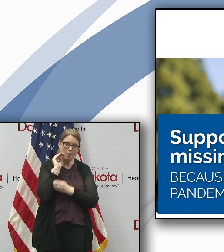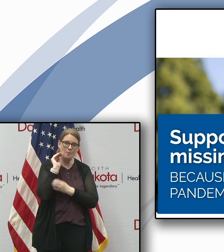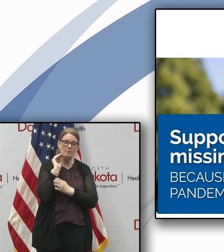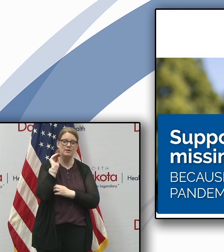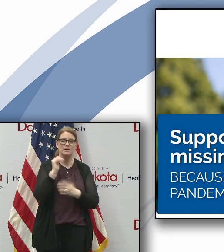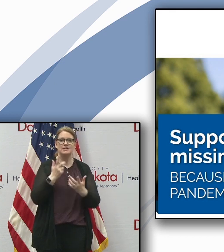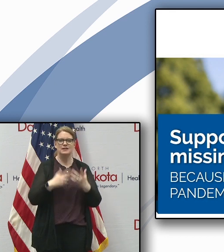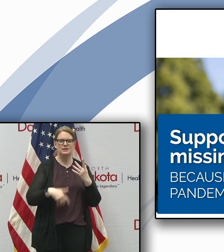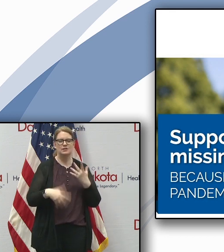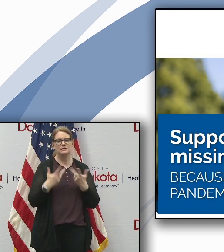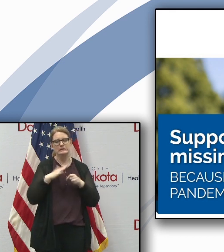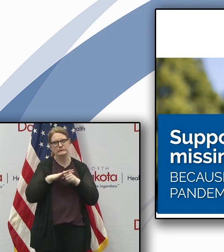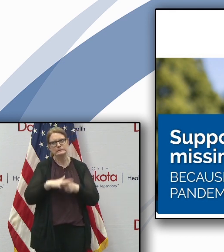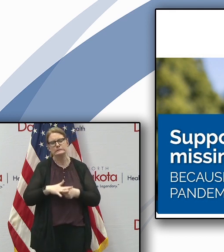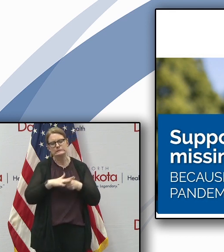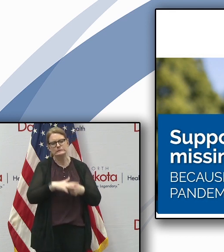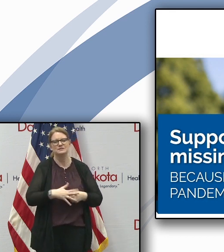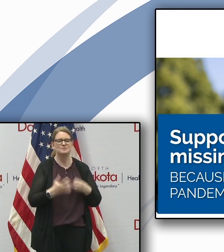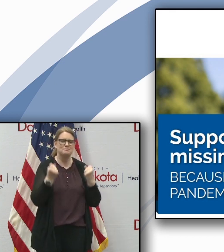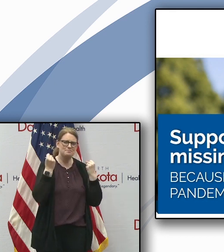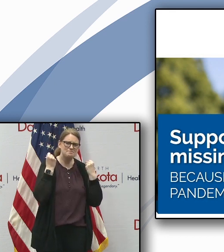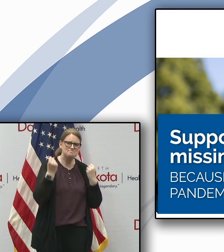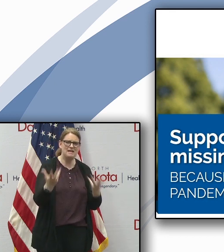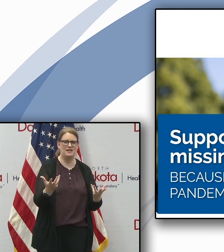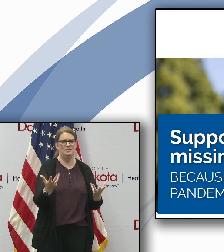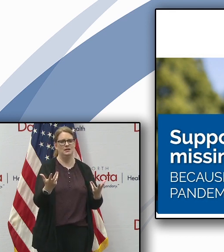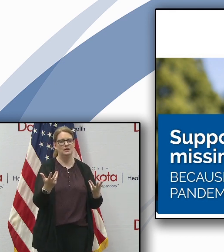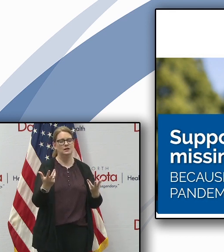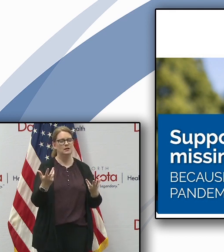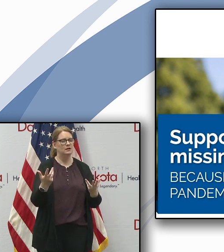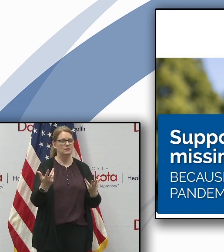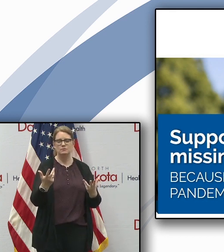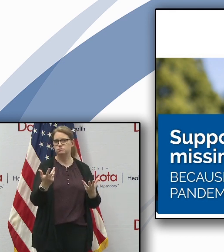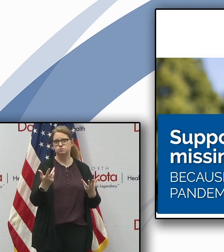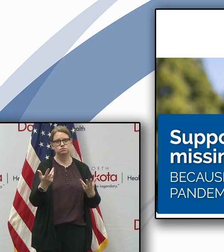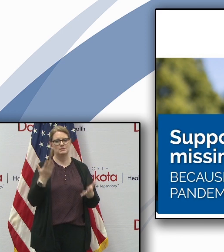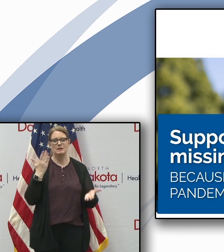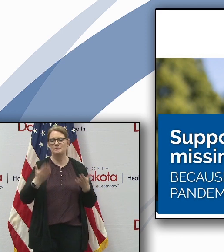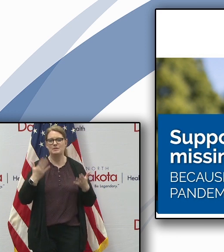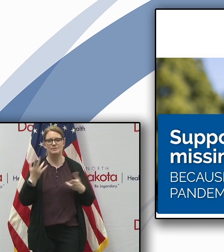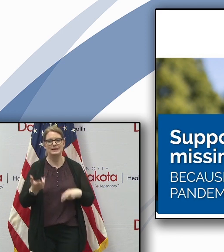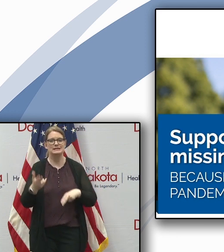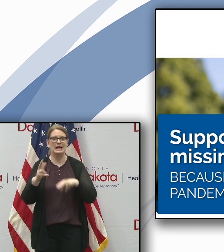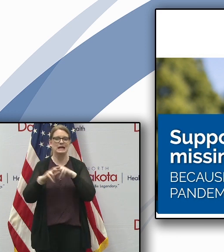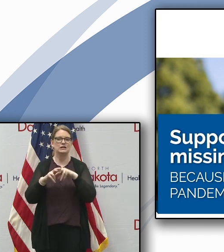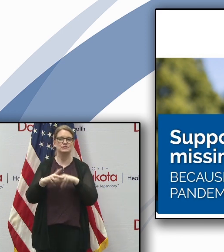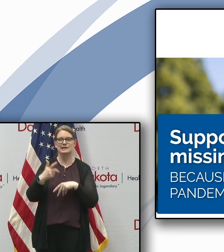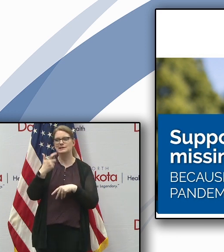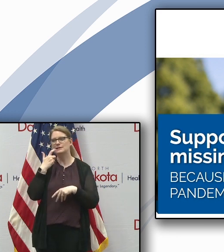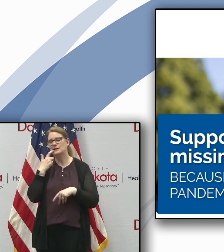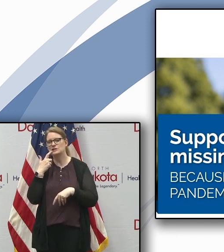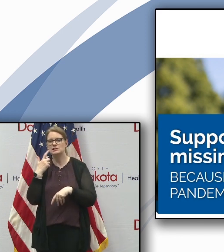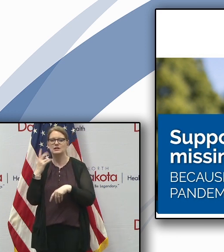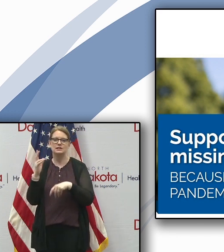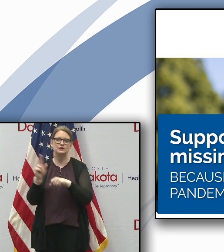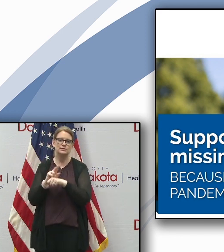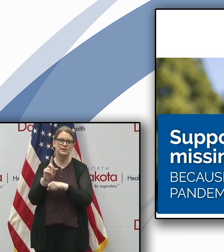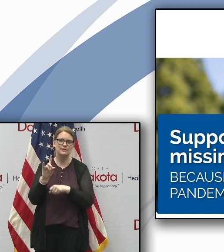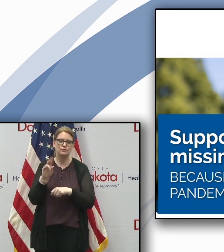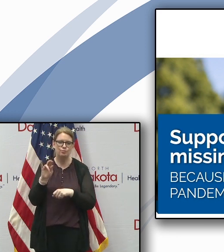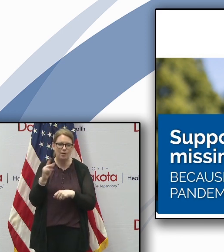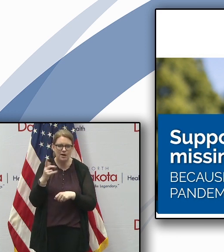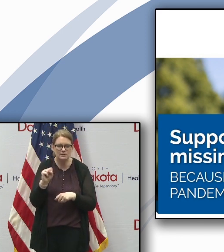these additional stresses that can lead to increases in addiction, drug use, domestic